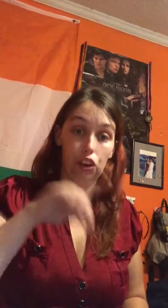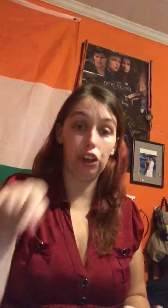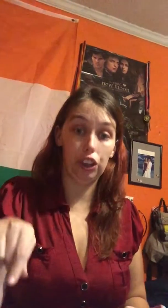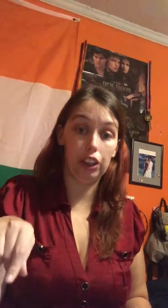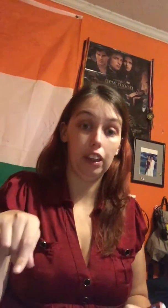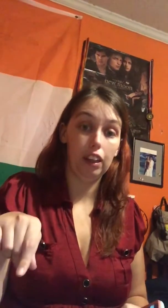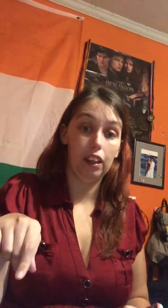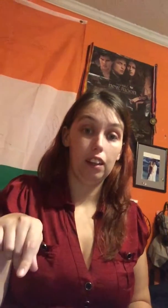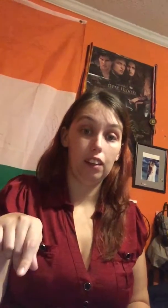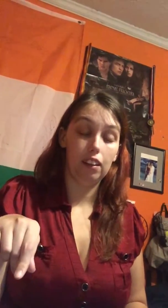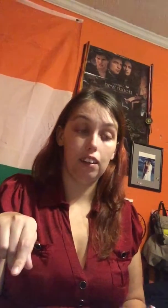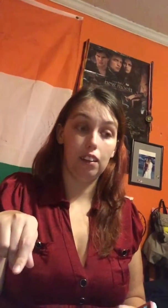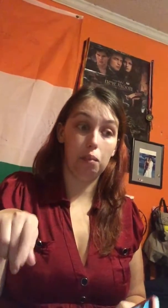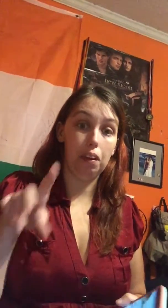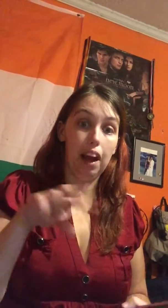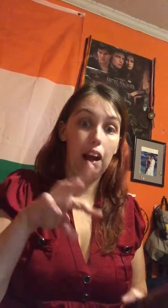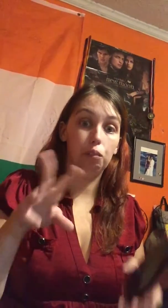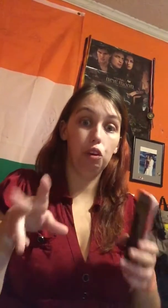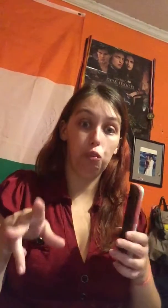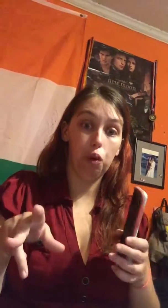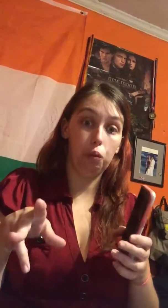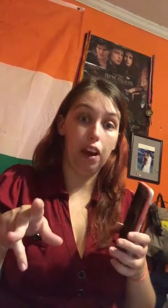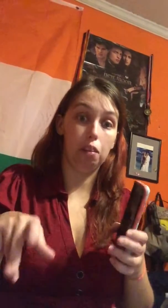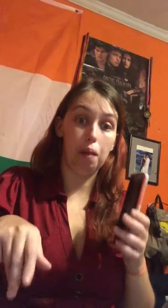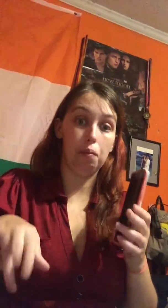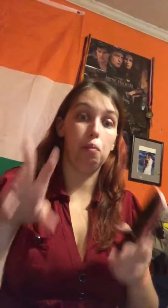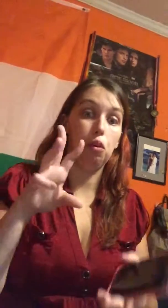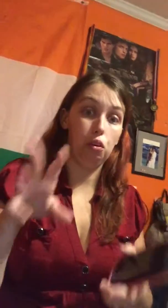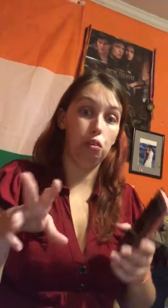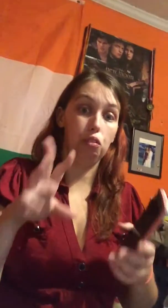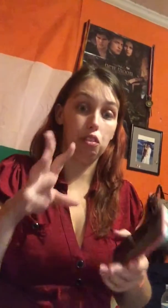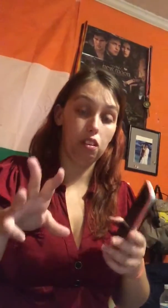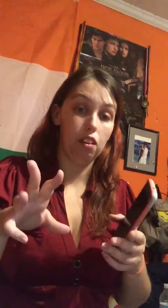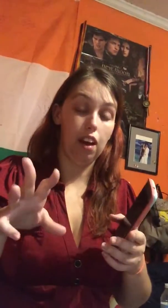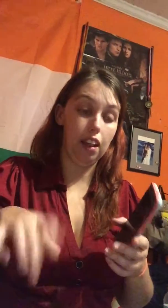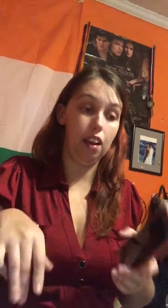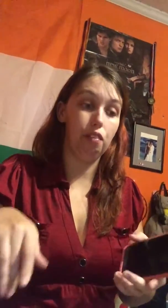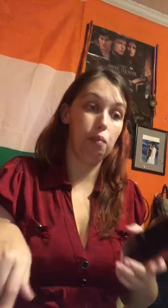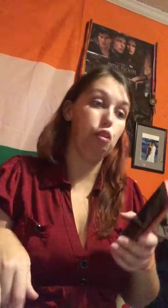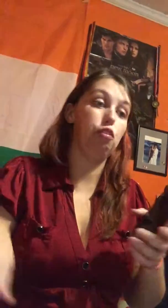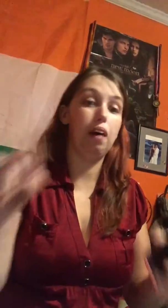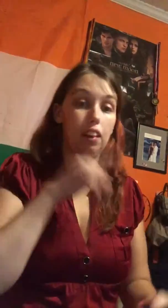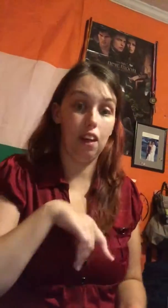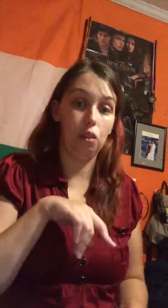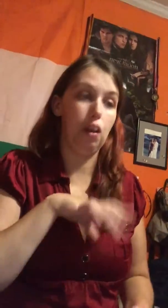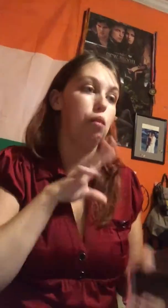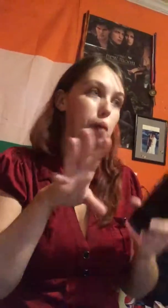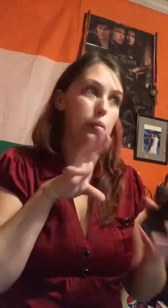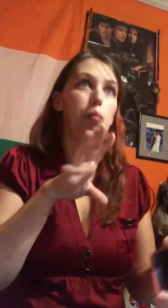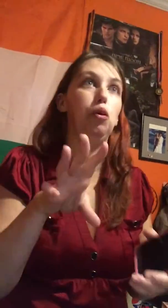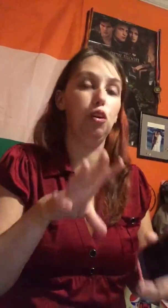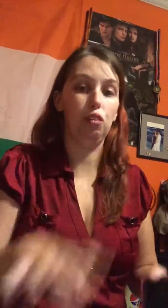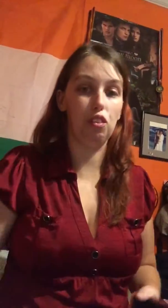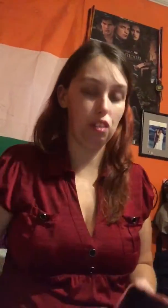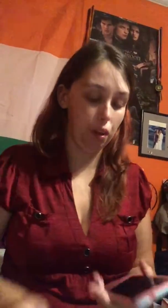turn, the minute I move one way, the baby moves. And then if I move back the other way, the baby moves. So,